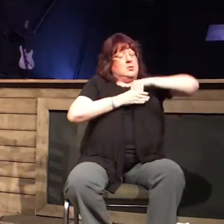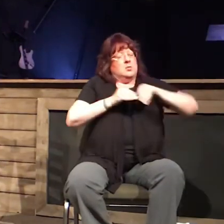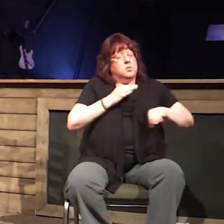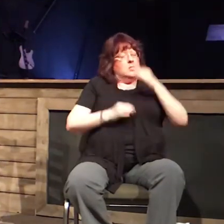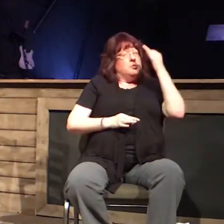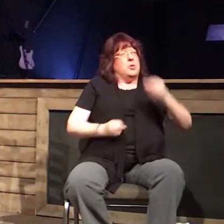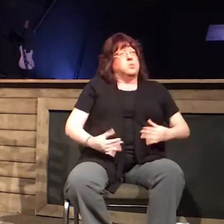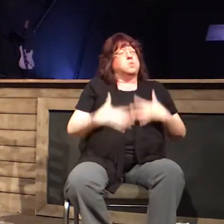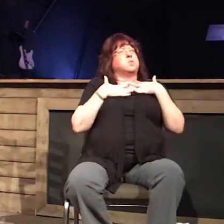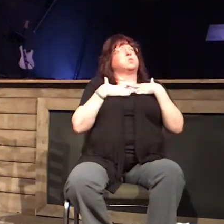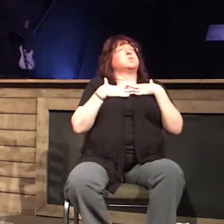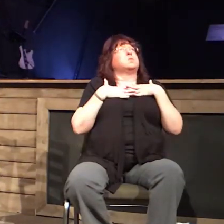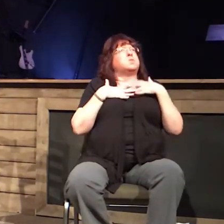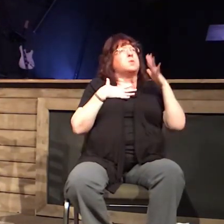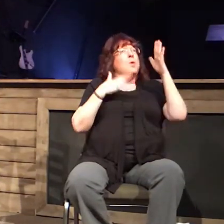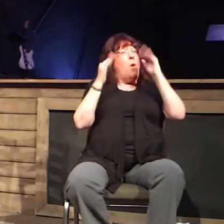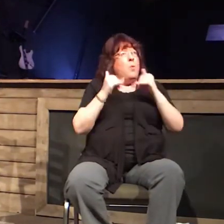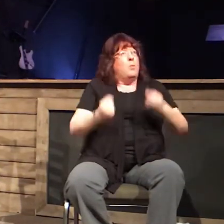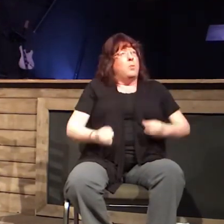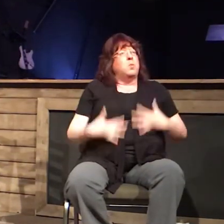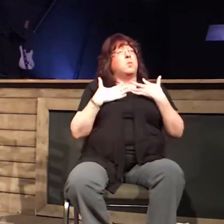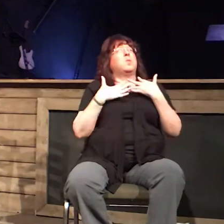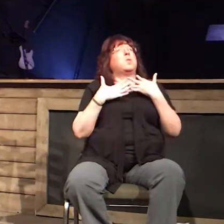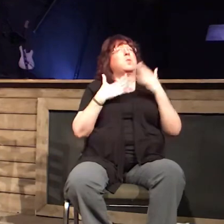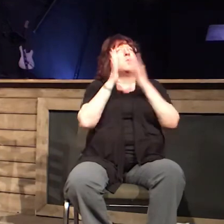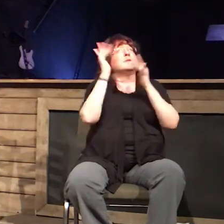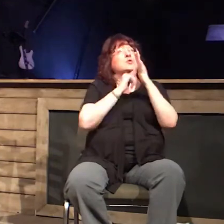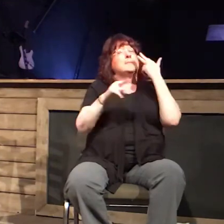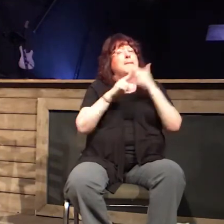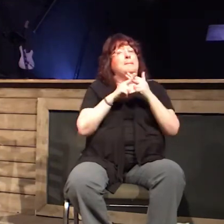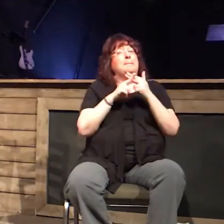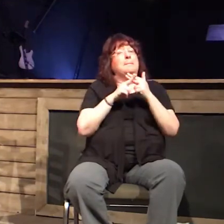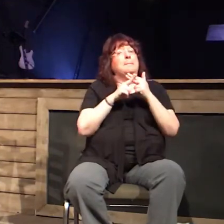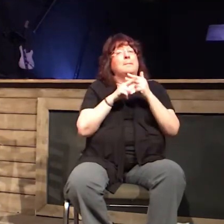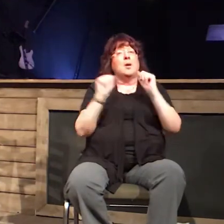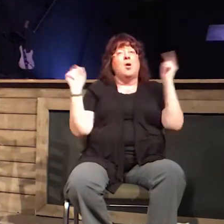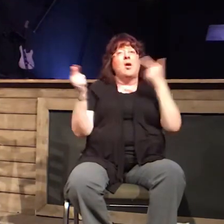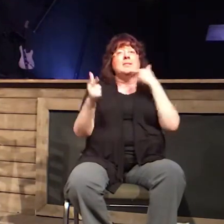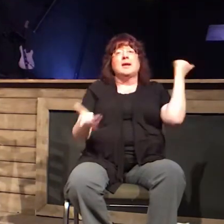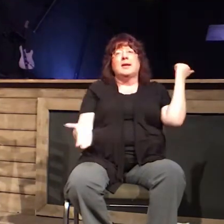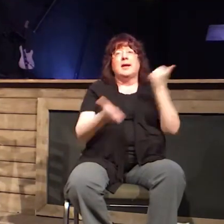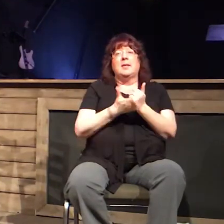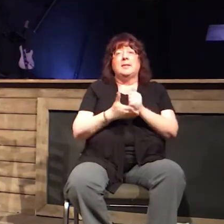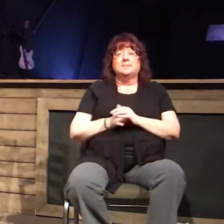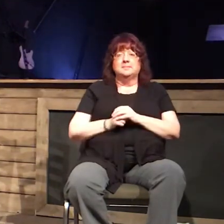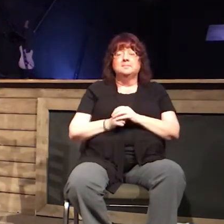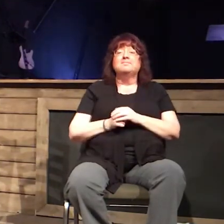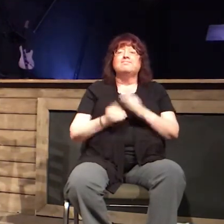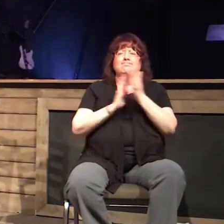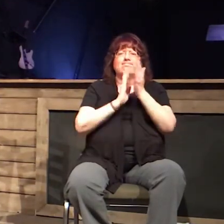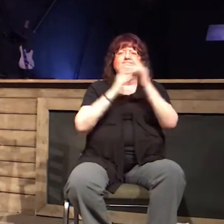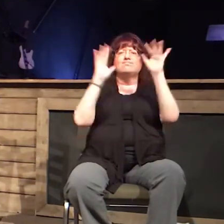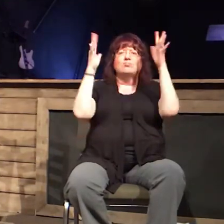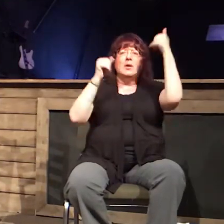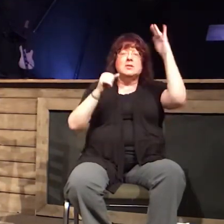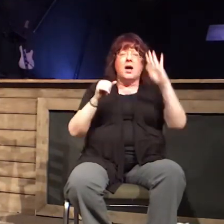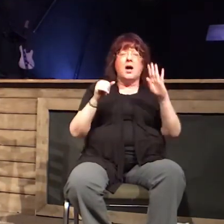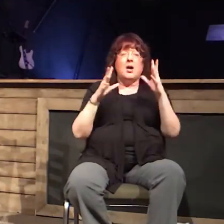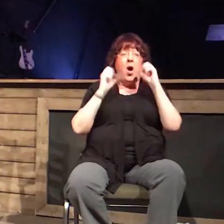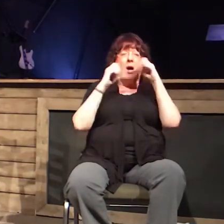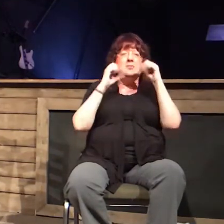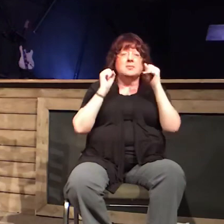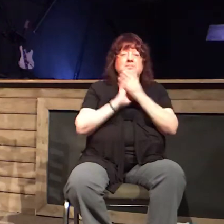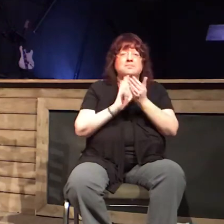with your spirit. Fill me with your heart. In Jesus' name. And everyone said, Amen. Amen. Come on, let's give God a huge hand. That's